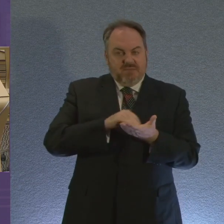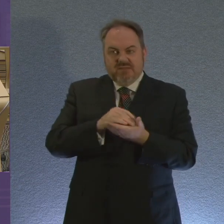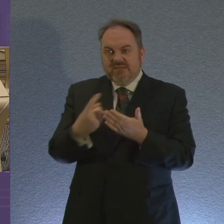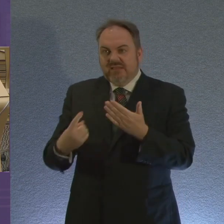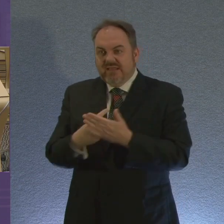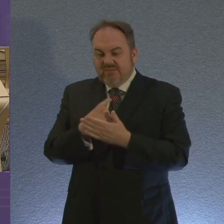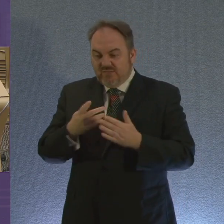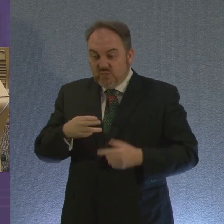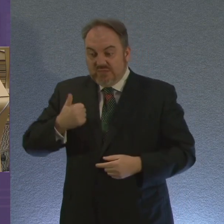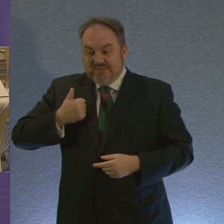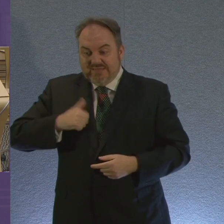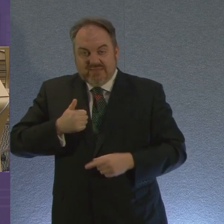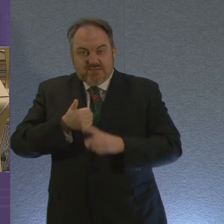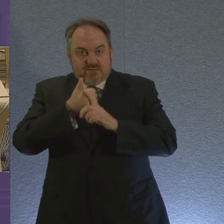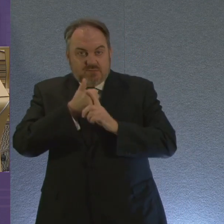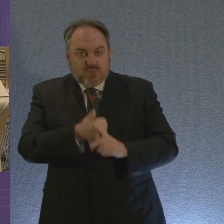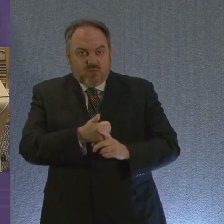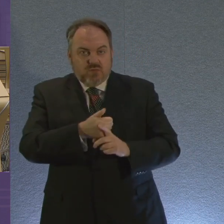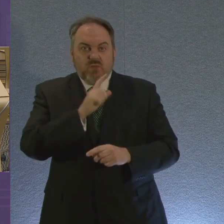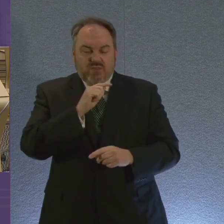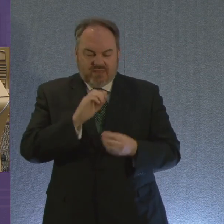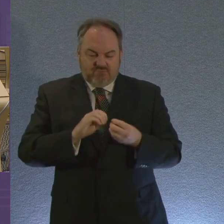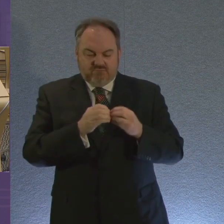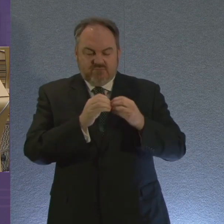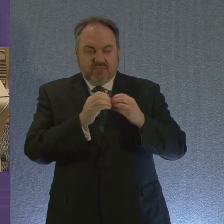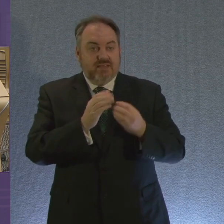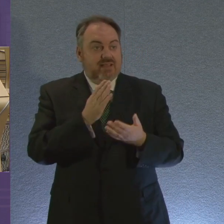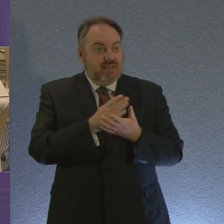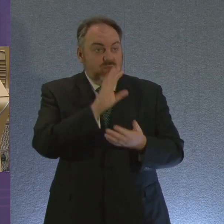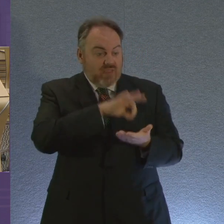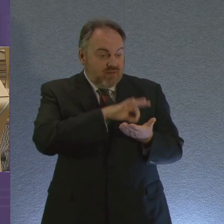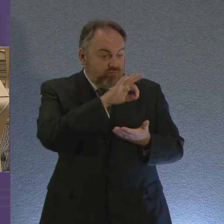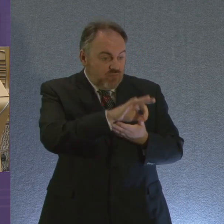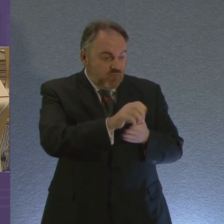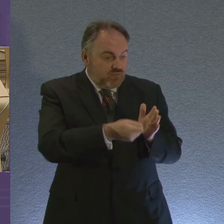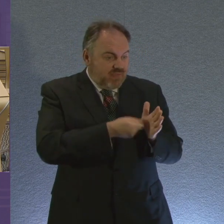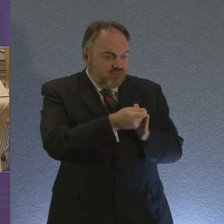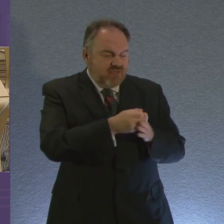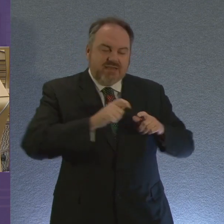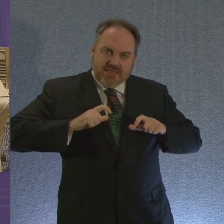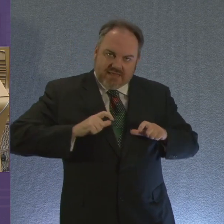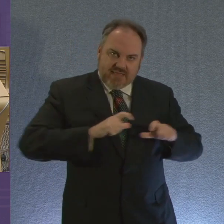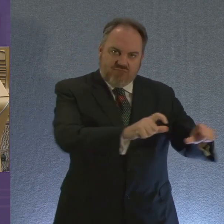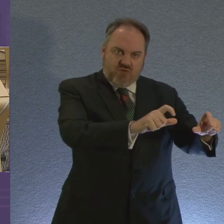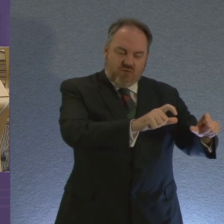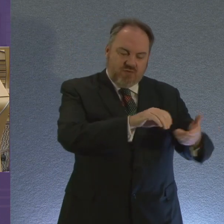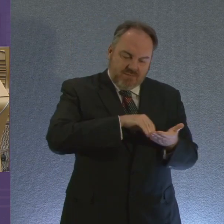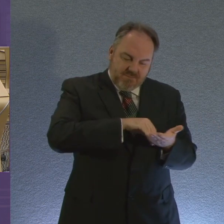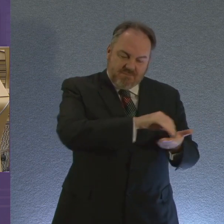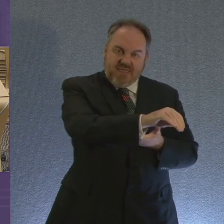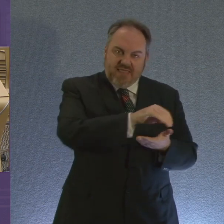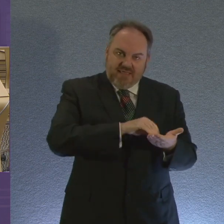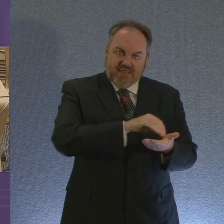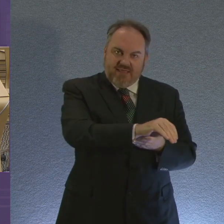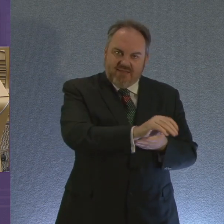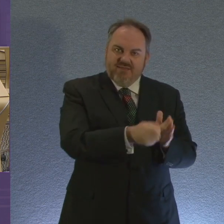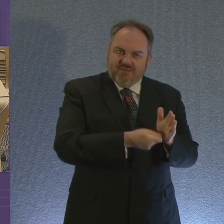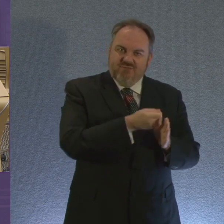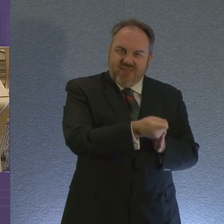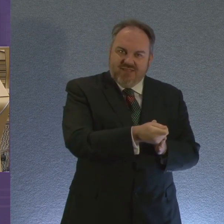key thing for me is that folk should pay their rent if they can pay their rent. If they are having difficulties, they should immediately talk